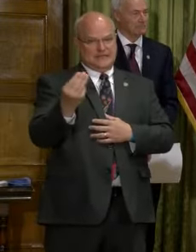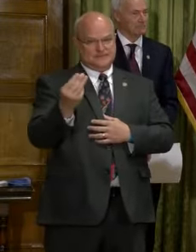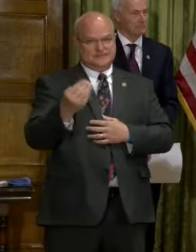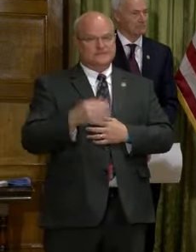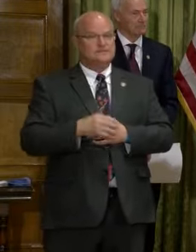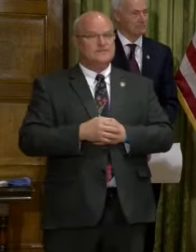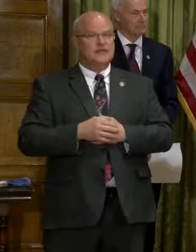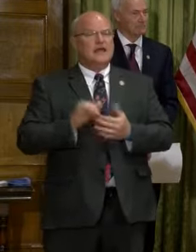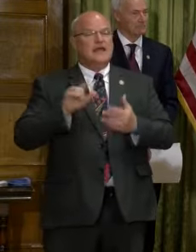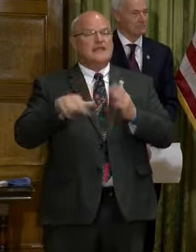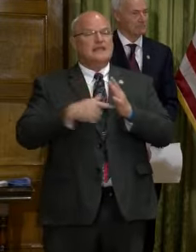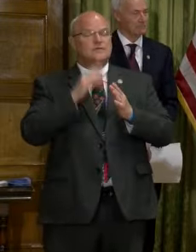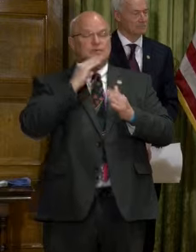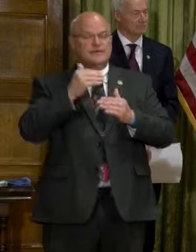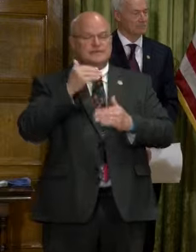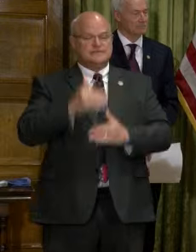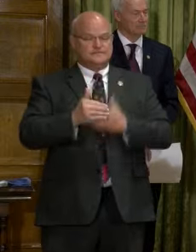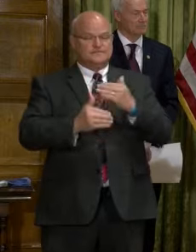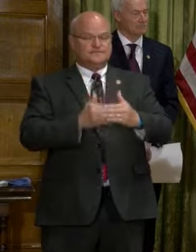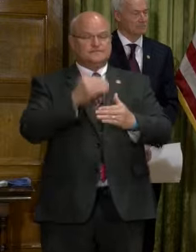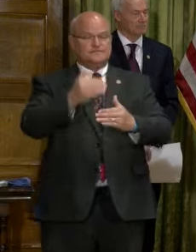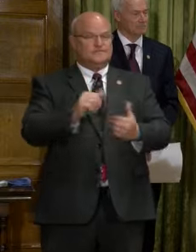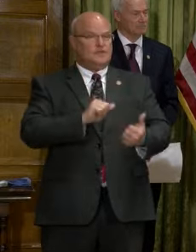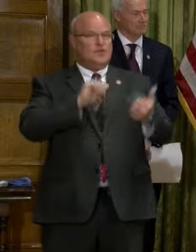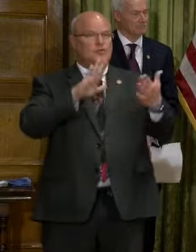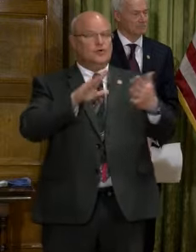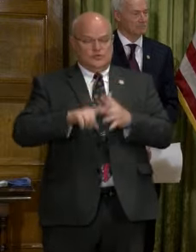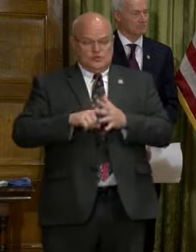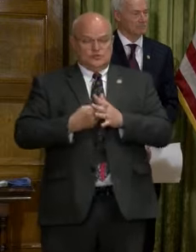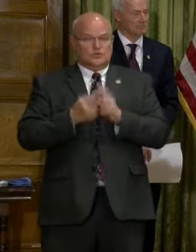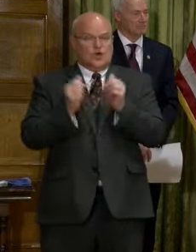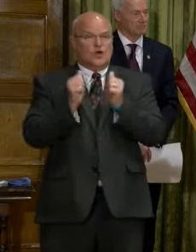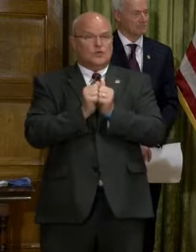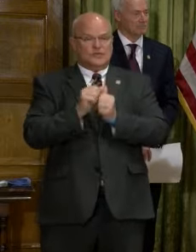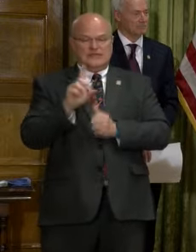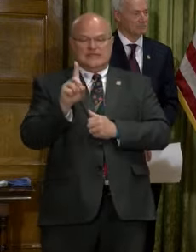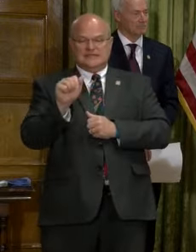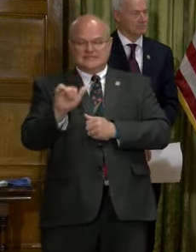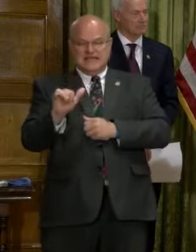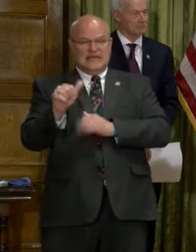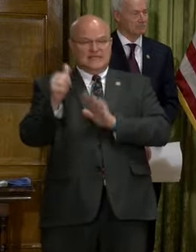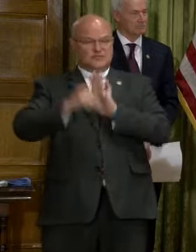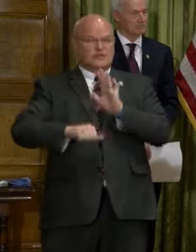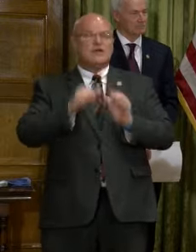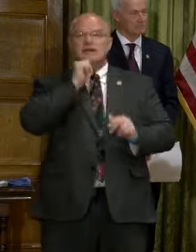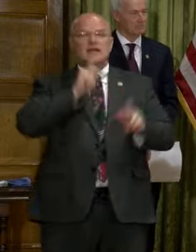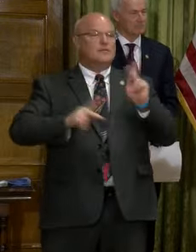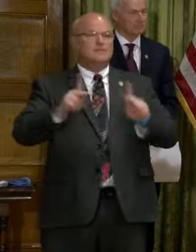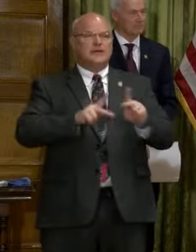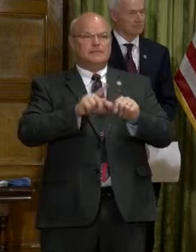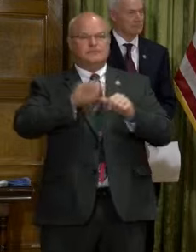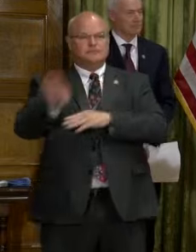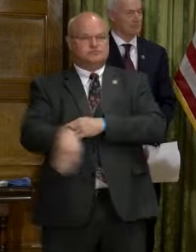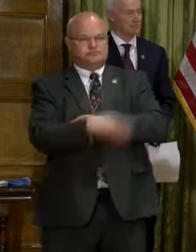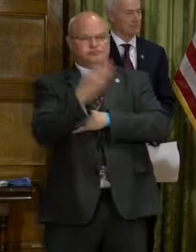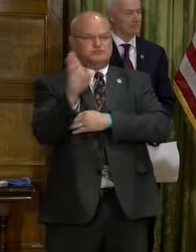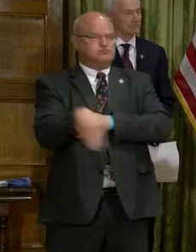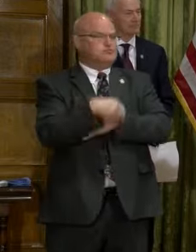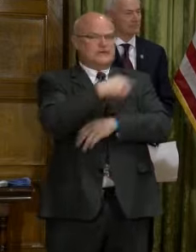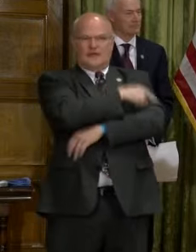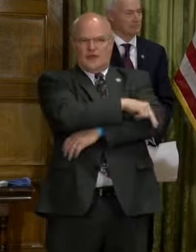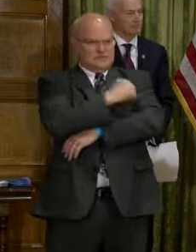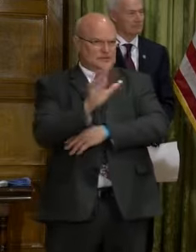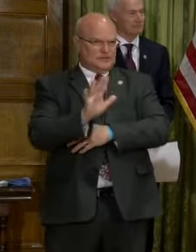This will be an incremental approach. We will start with day surgery, not people who are expected to spend the night in the